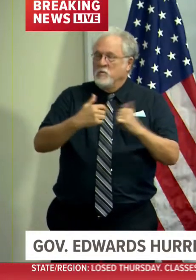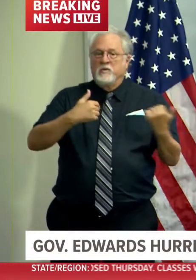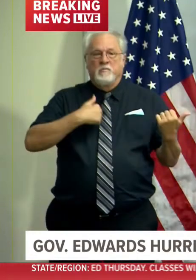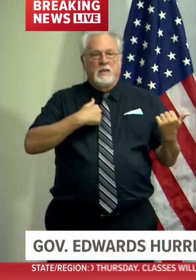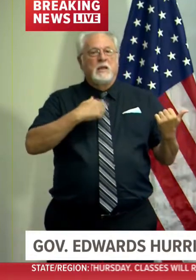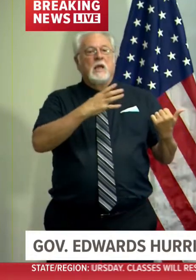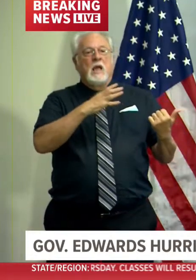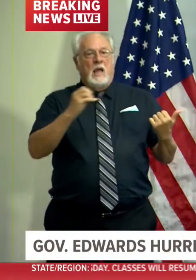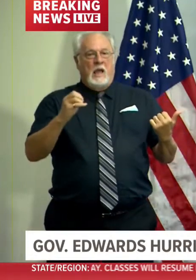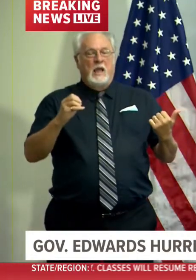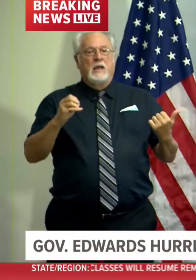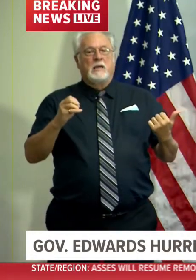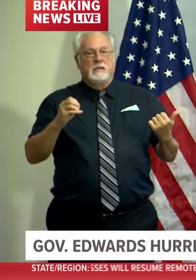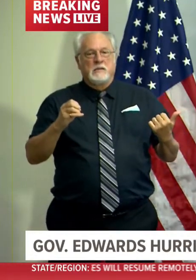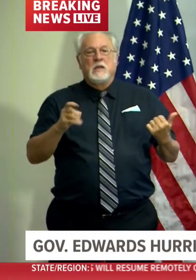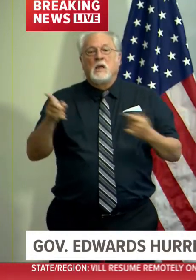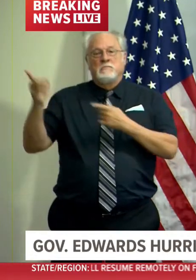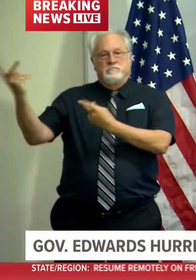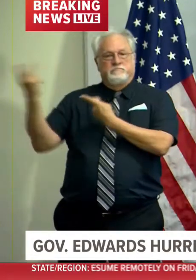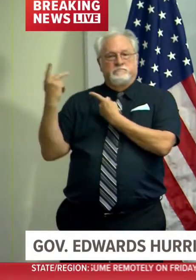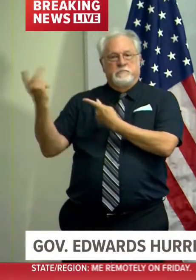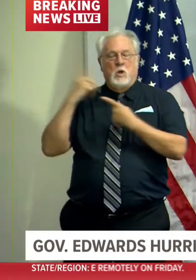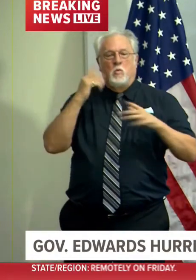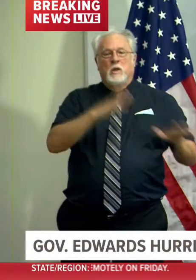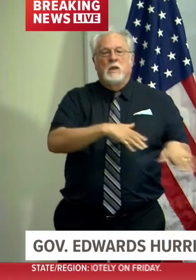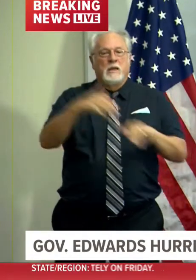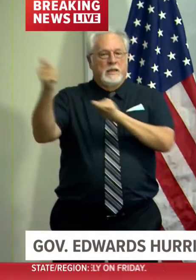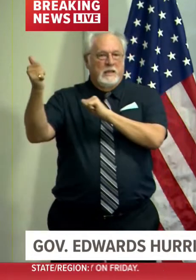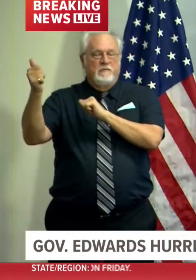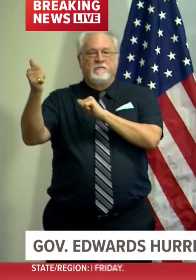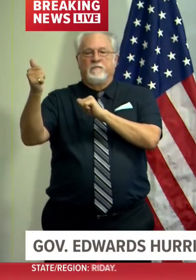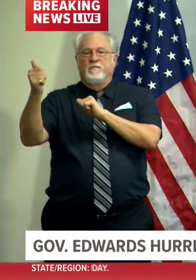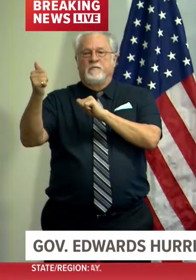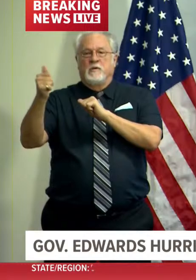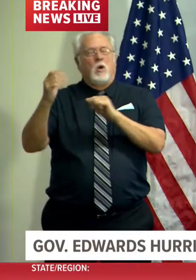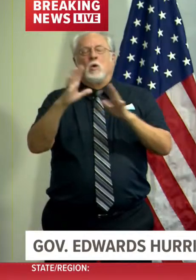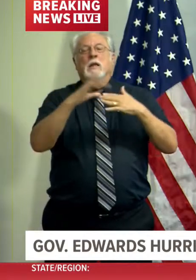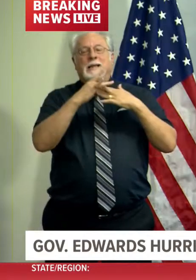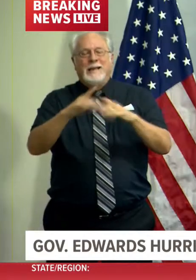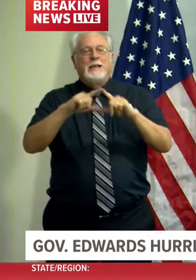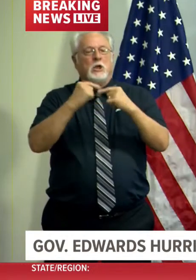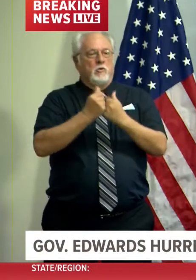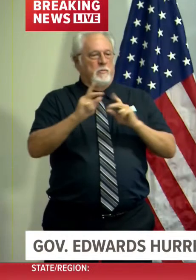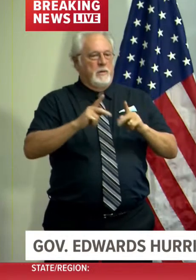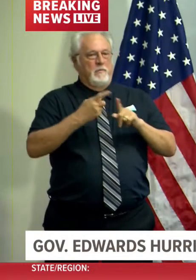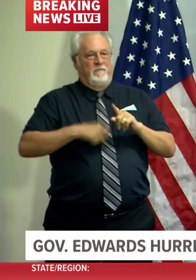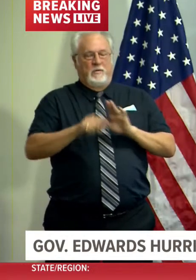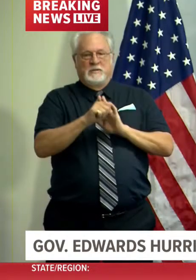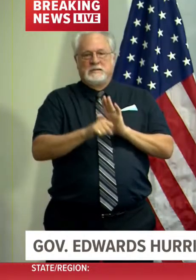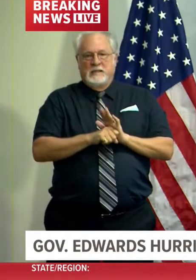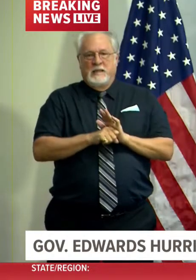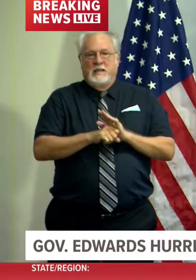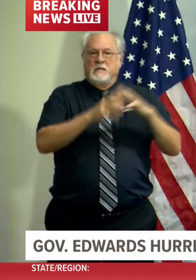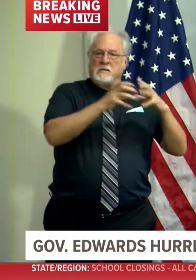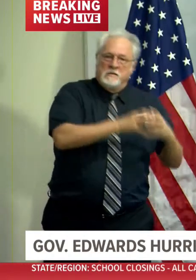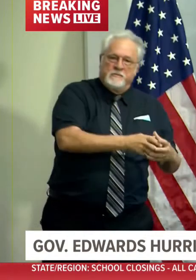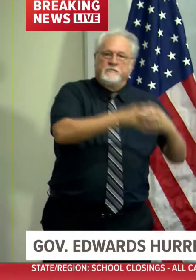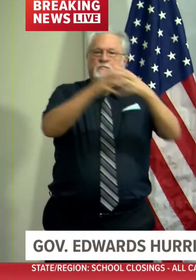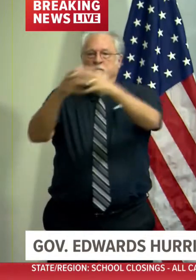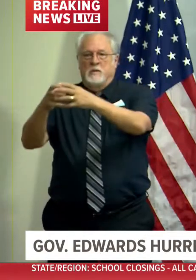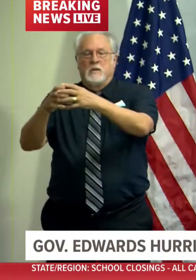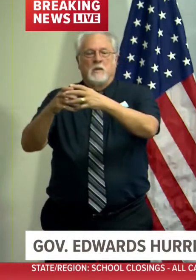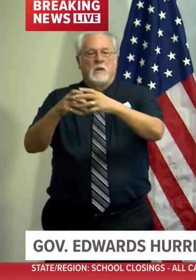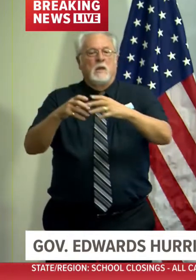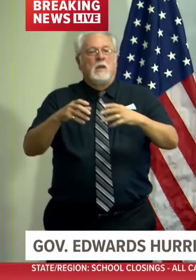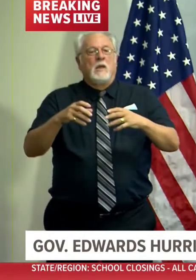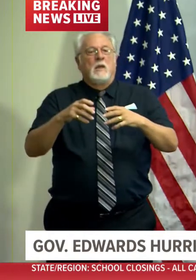me. But he and I will be leading a group of individuals from the state to go join up with some